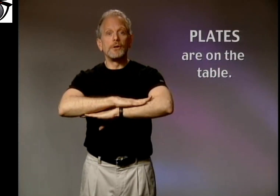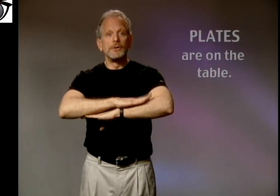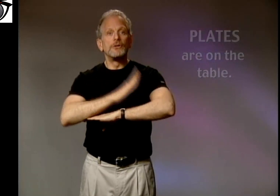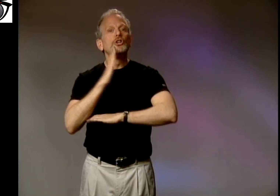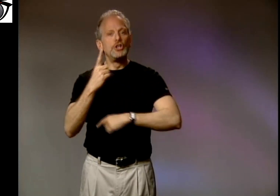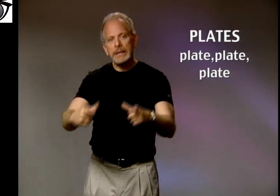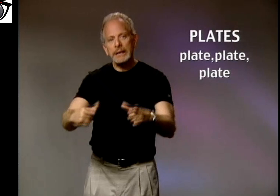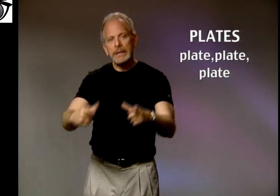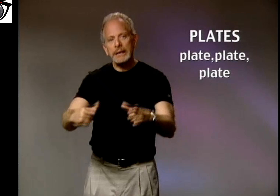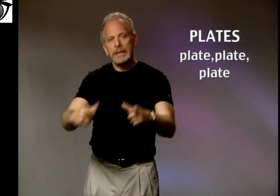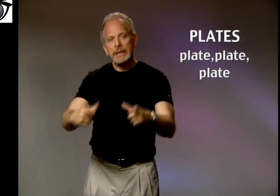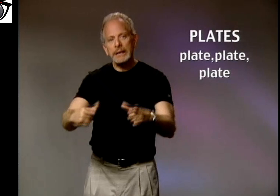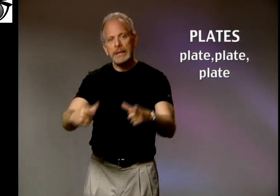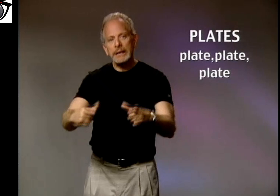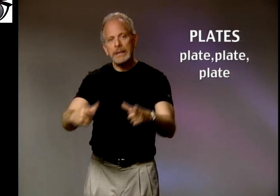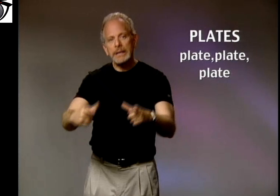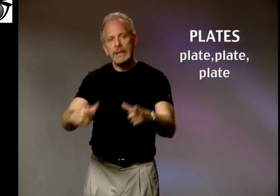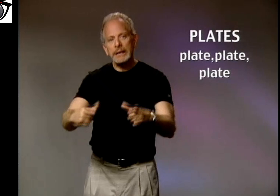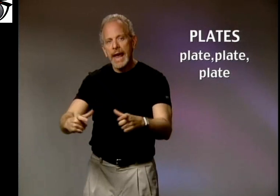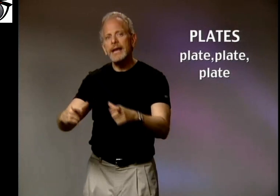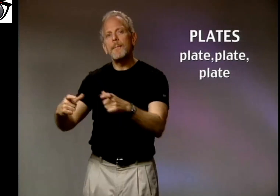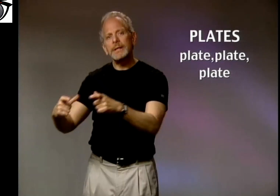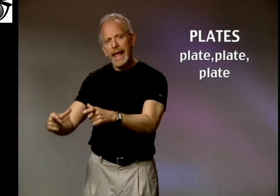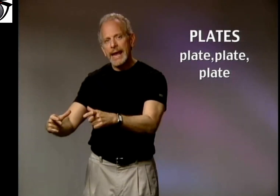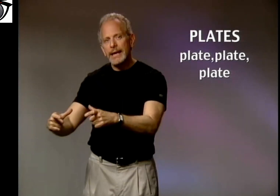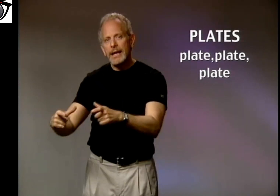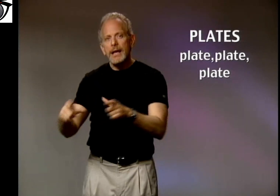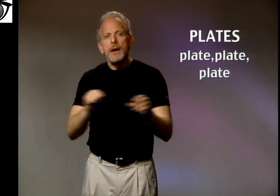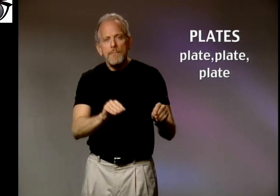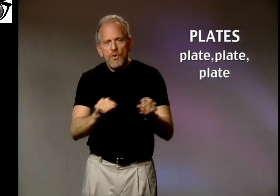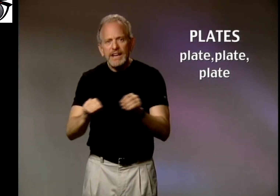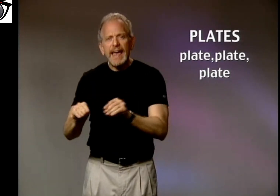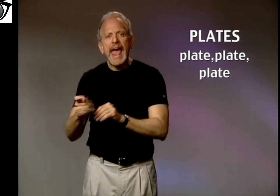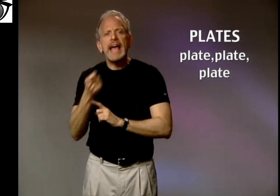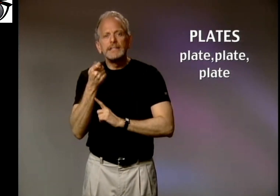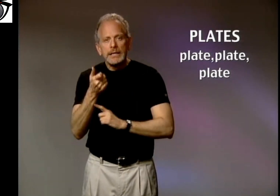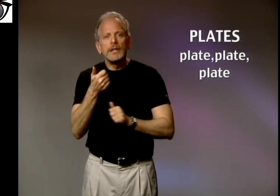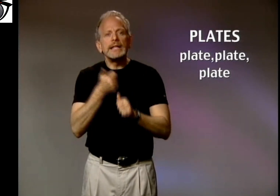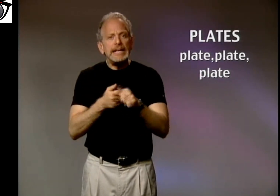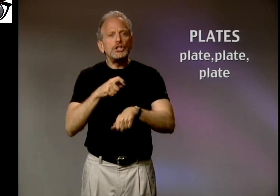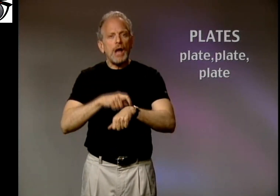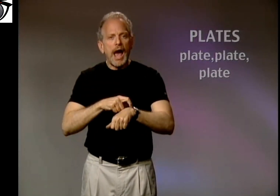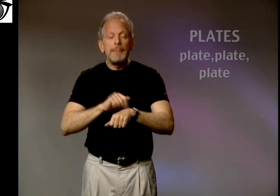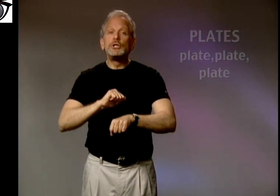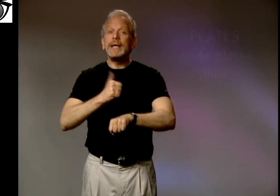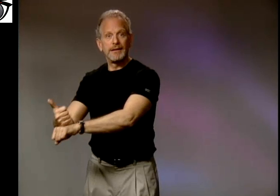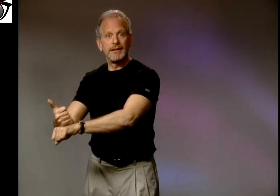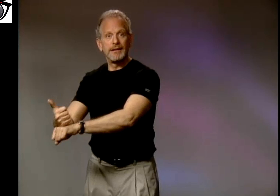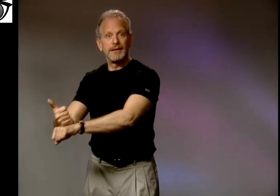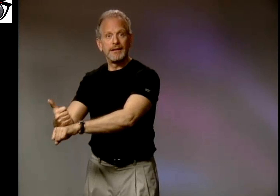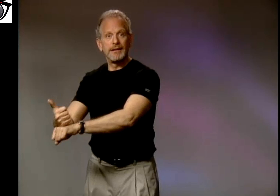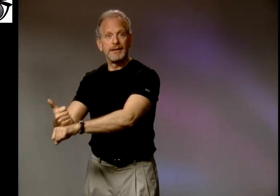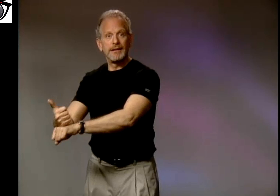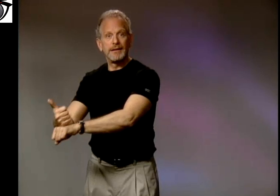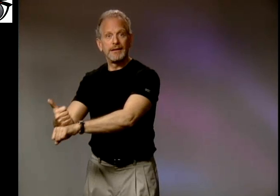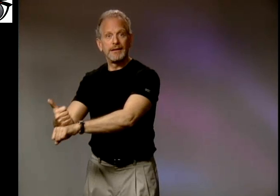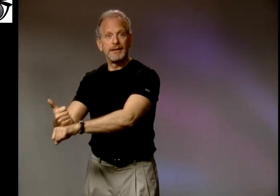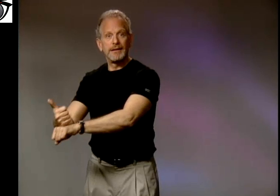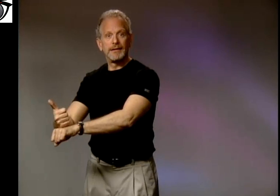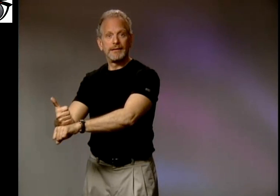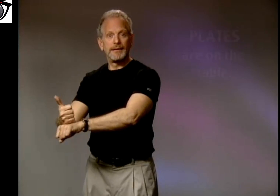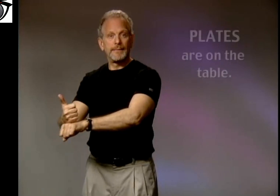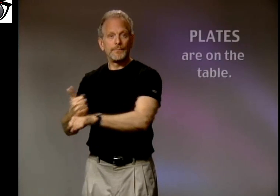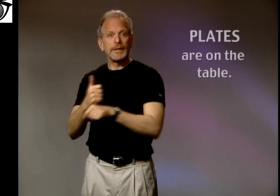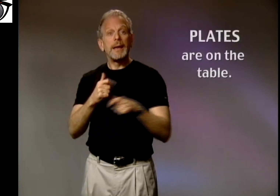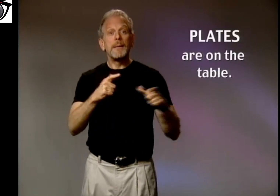the table. You would sign plate, plate, plate, moving the hands a little each time to indicate